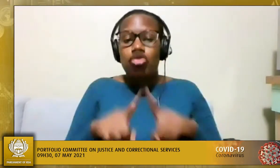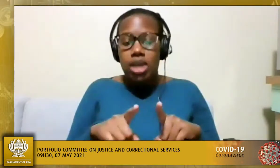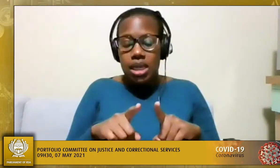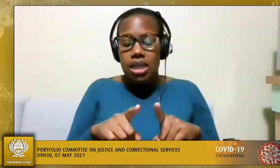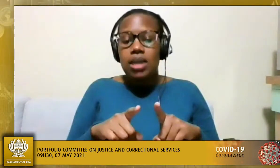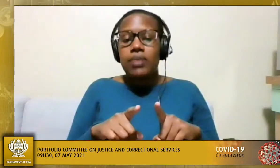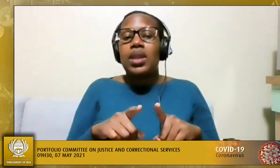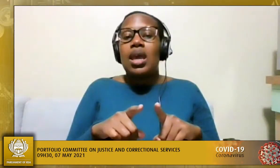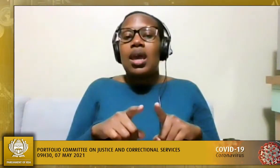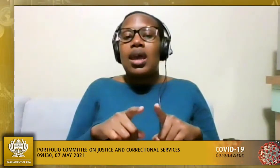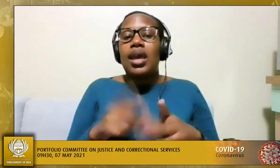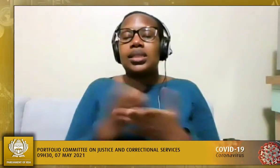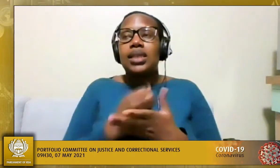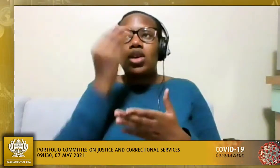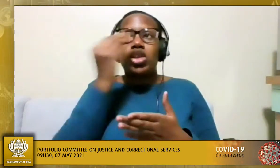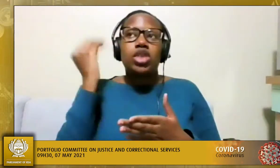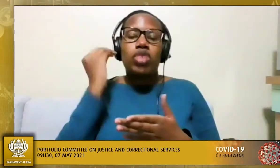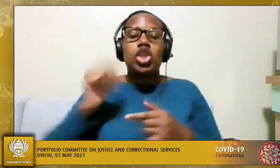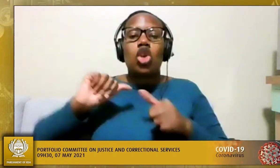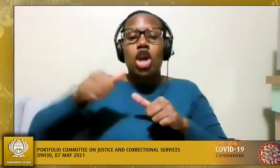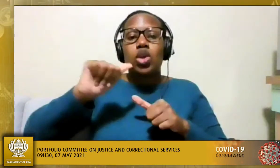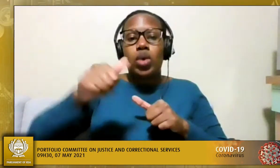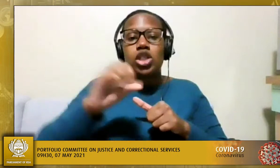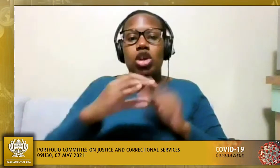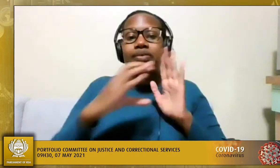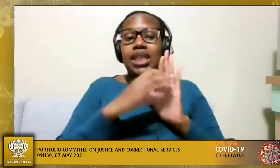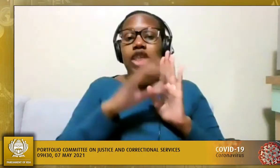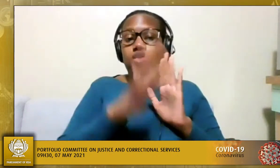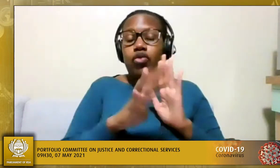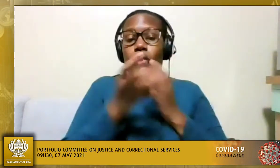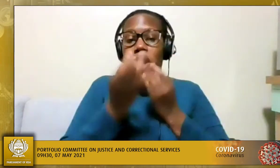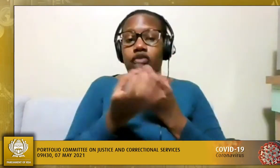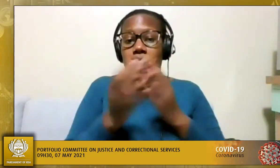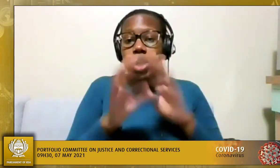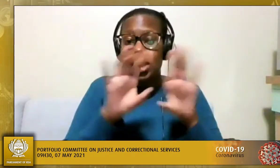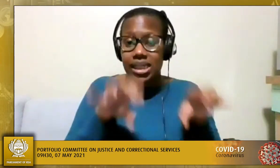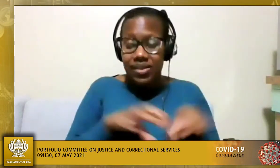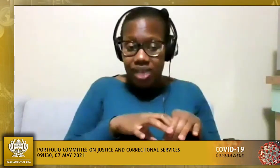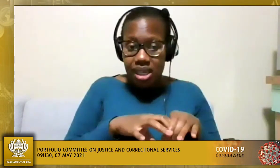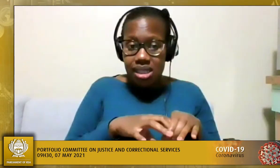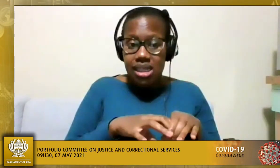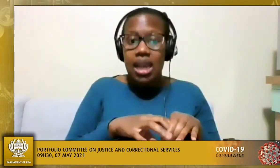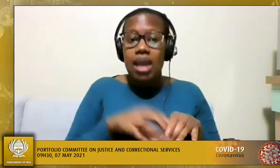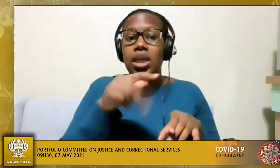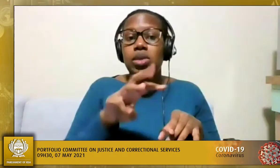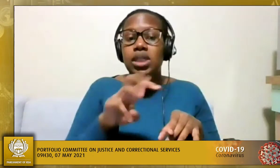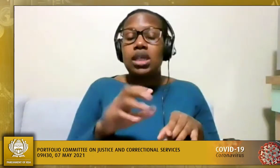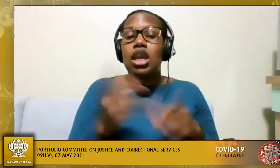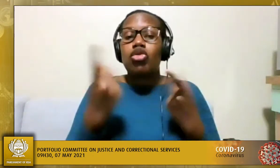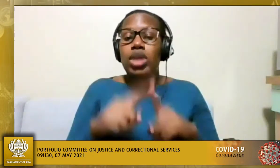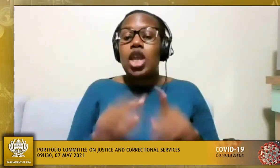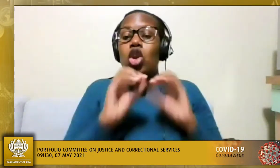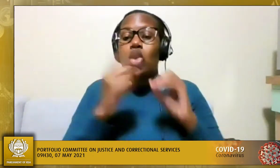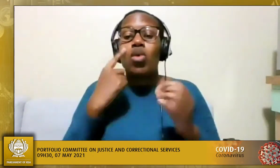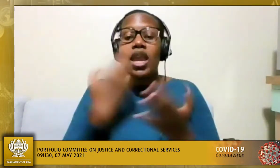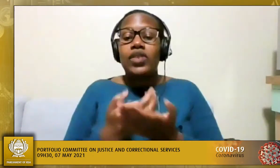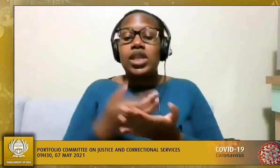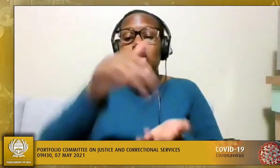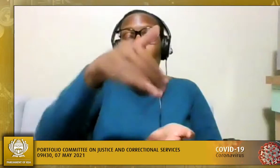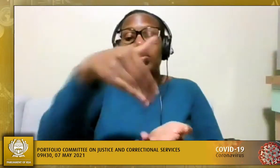consideration the consequences of a section 4 information certificate that no evidence obtained during the criminal